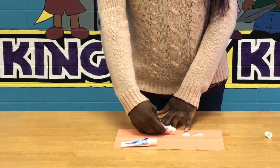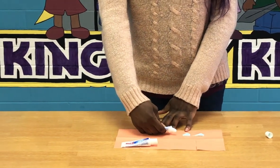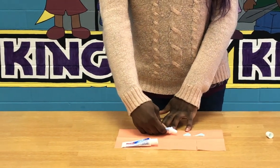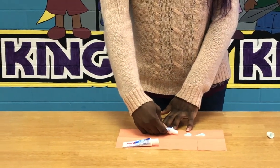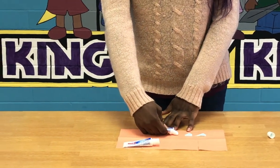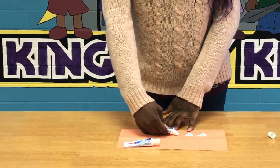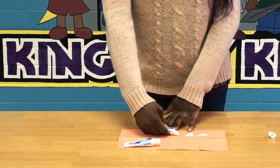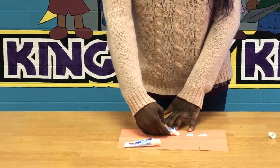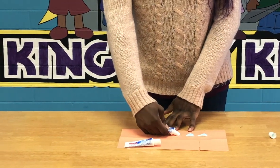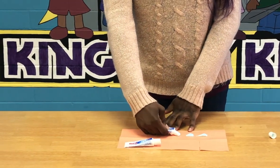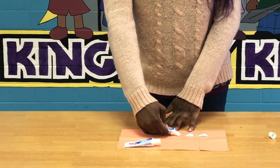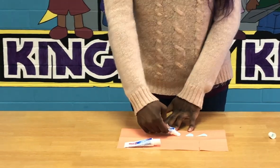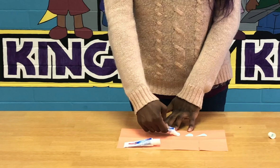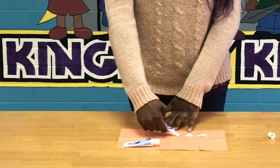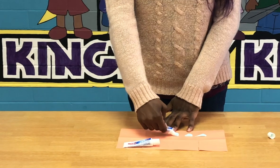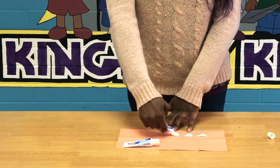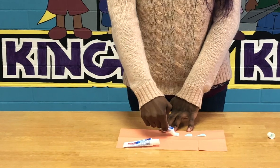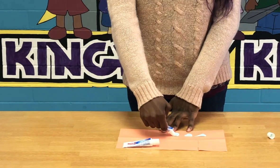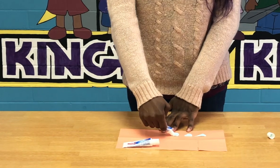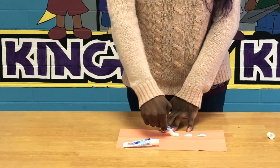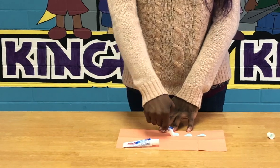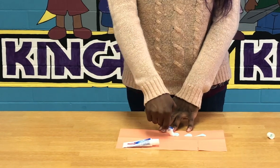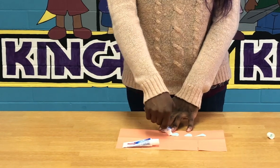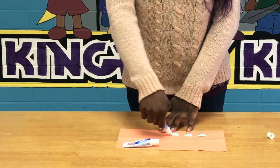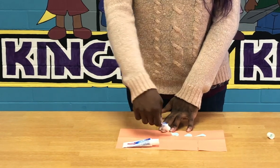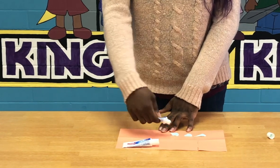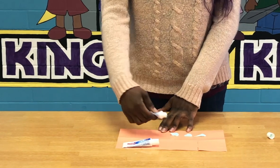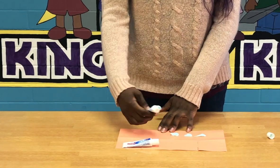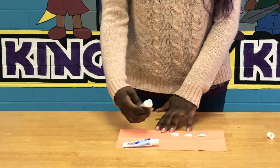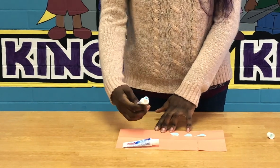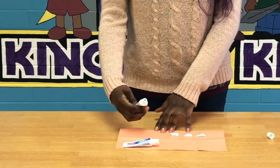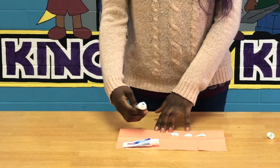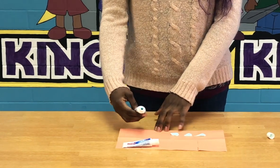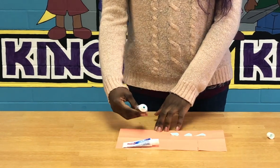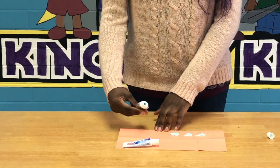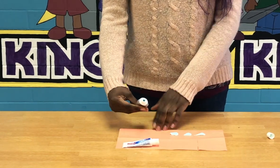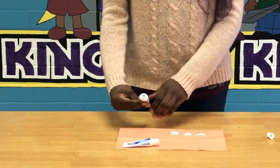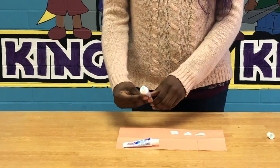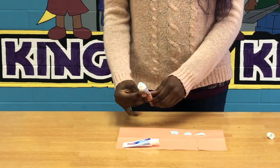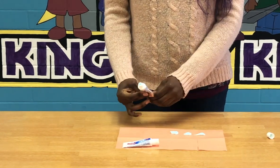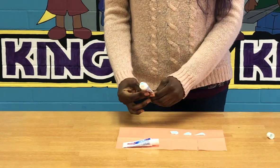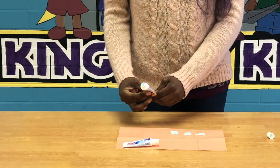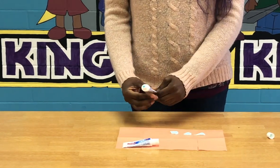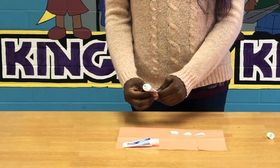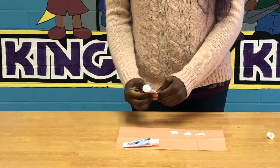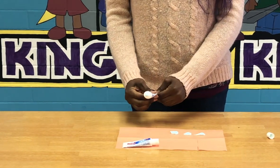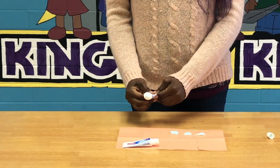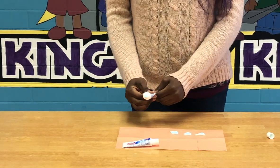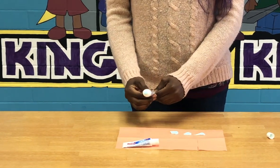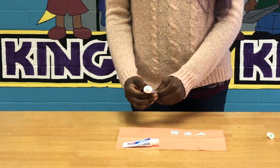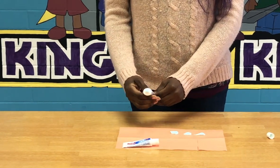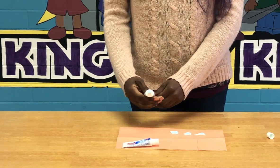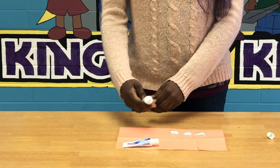our homework, but instead we're watching TV and playing games. You may have gotten angry